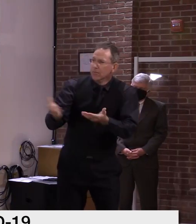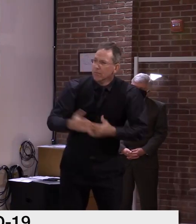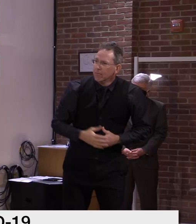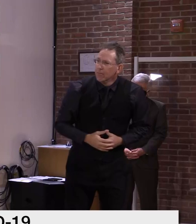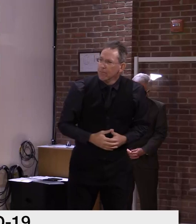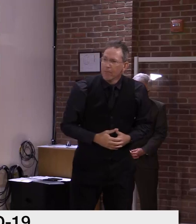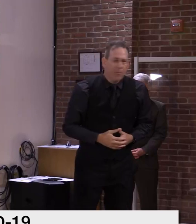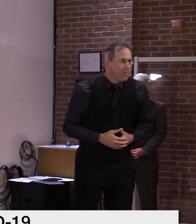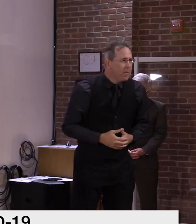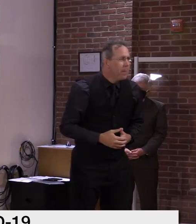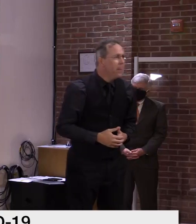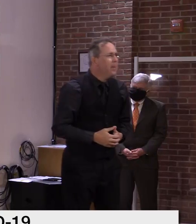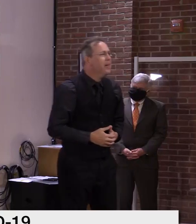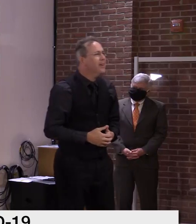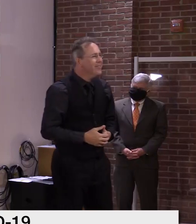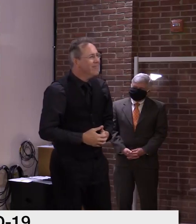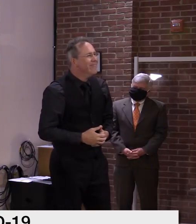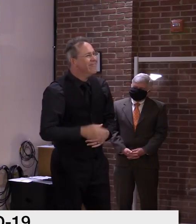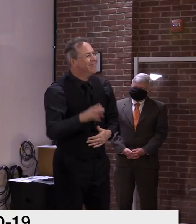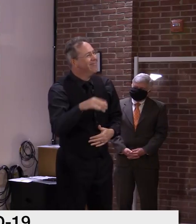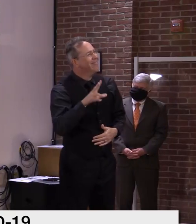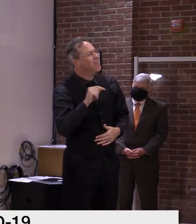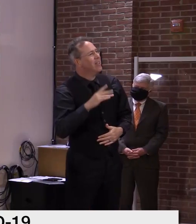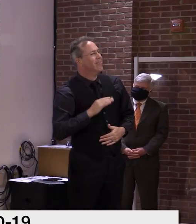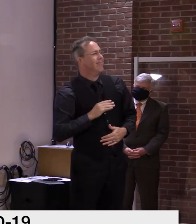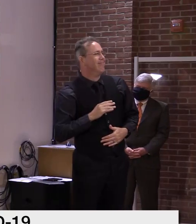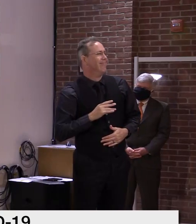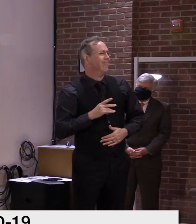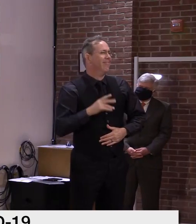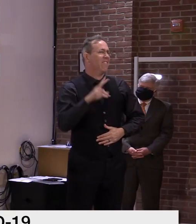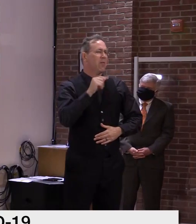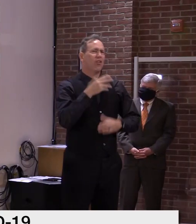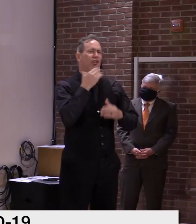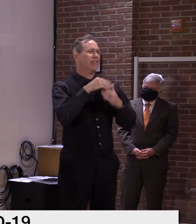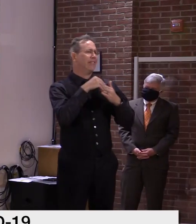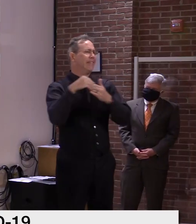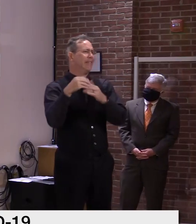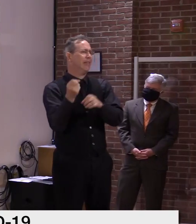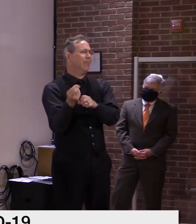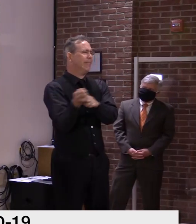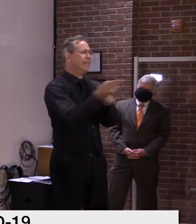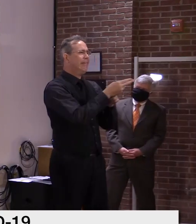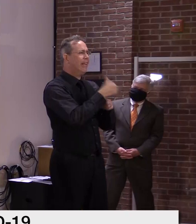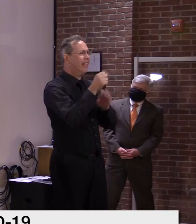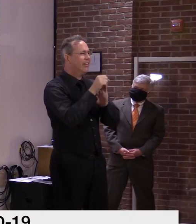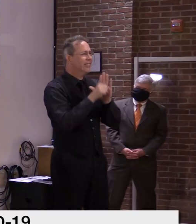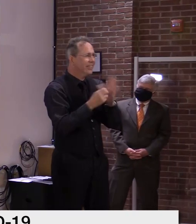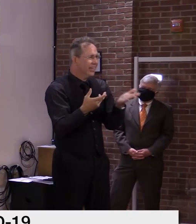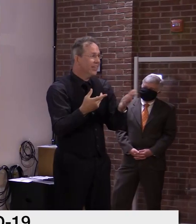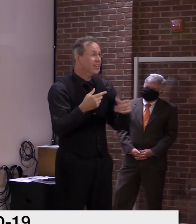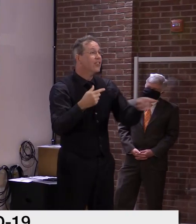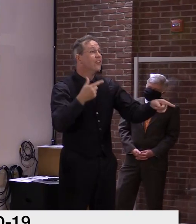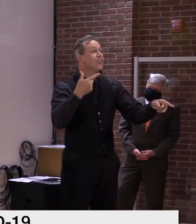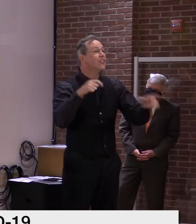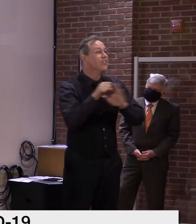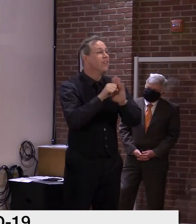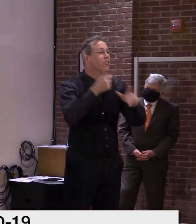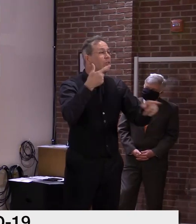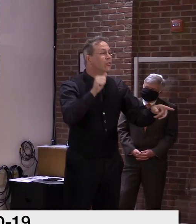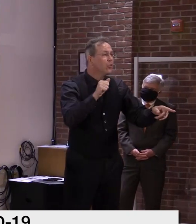to many others. I saw where there was one county, I believe in Georgia, that has a